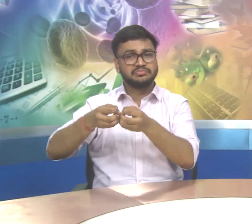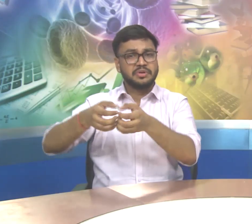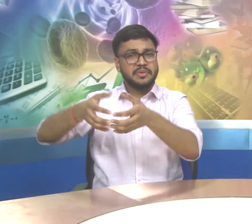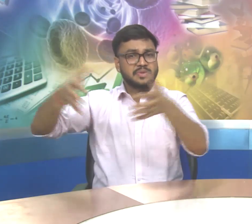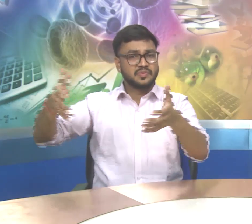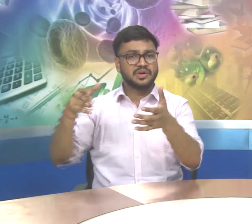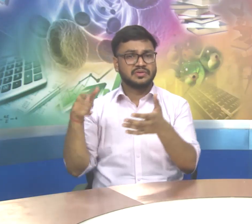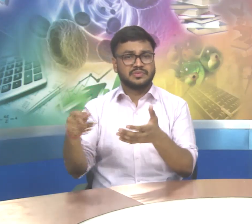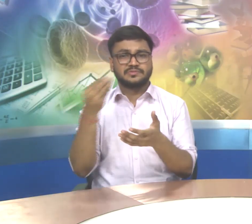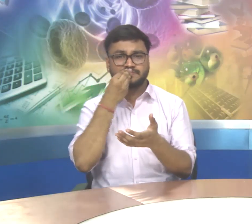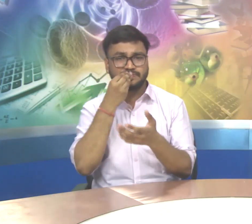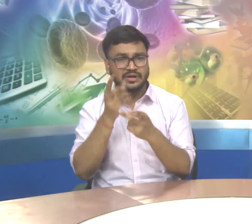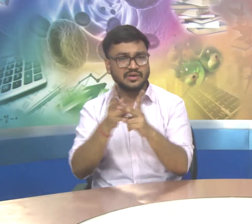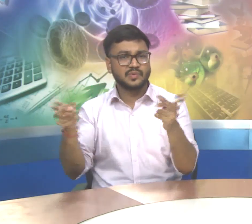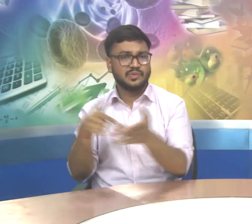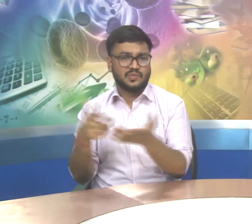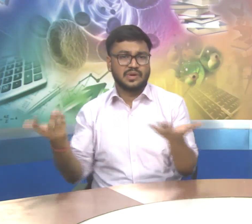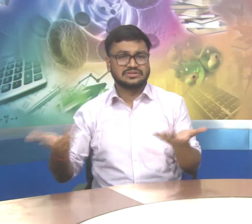Increasing population.